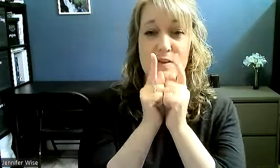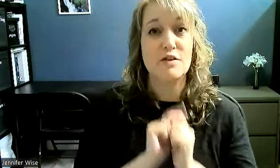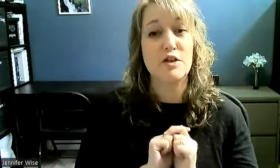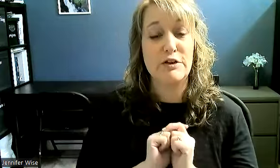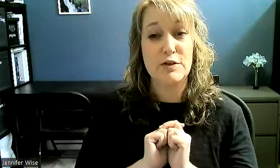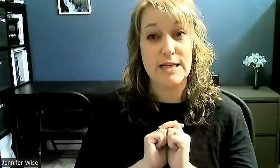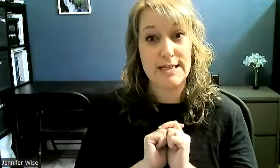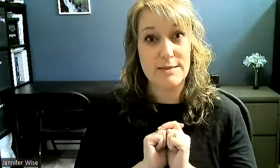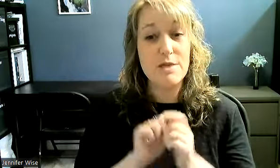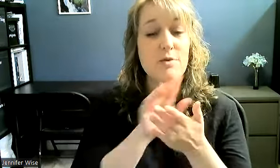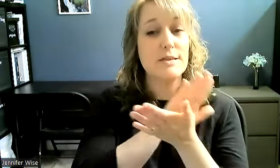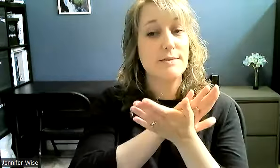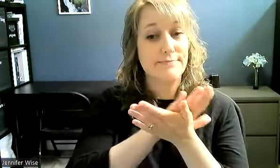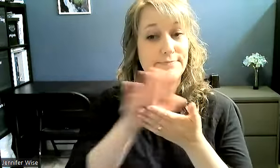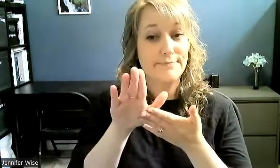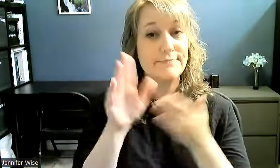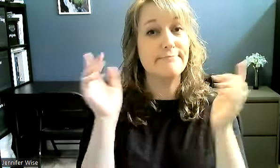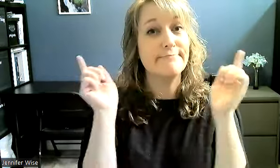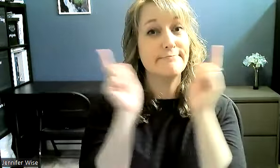So if you say nice to meet you, it's